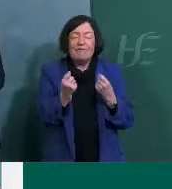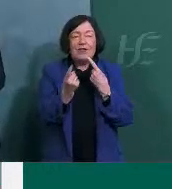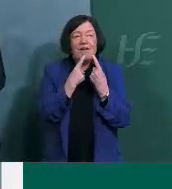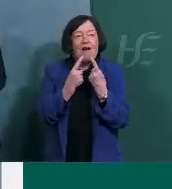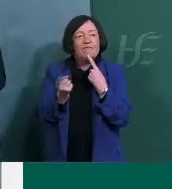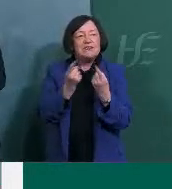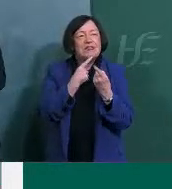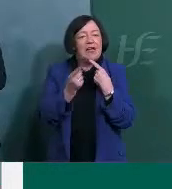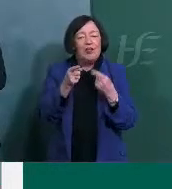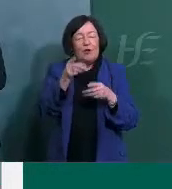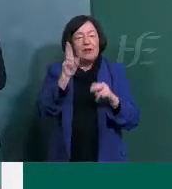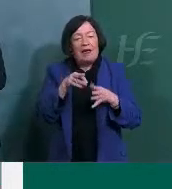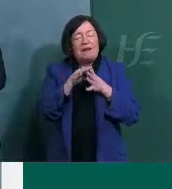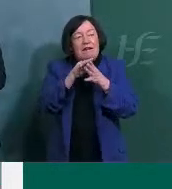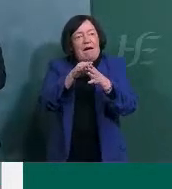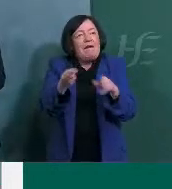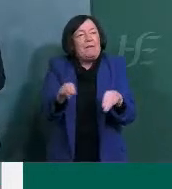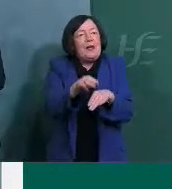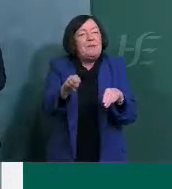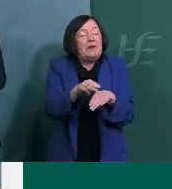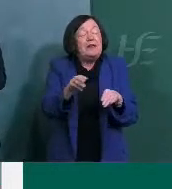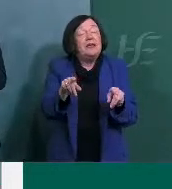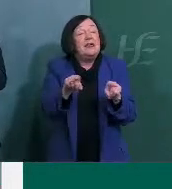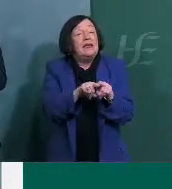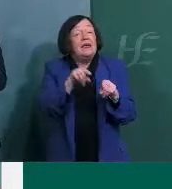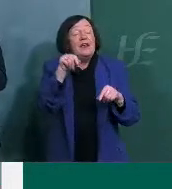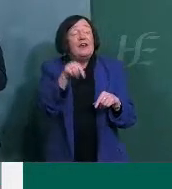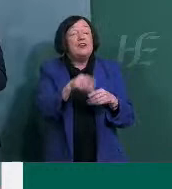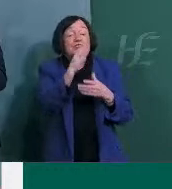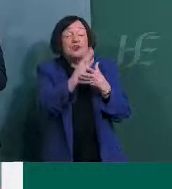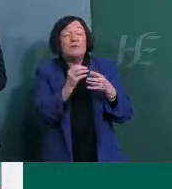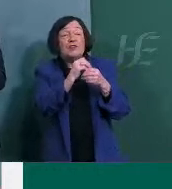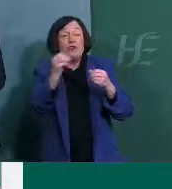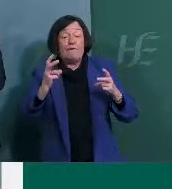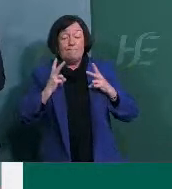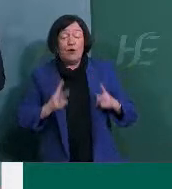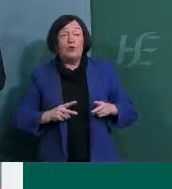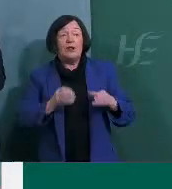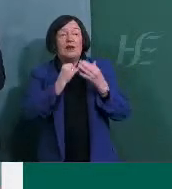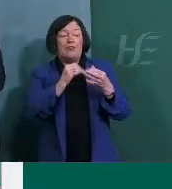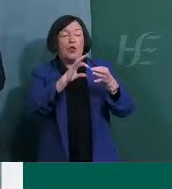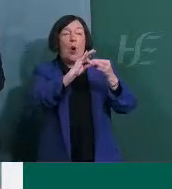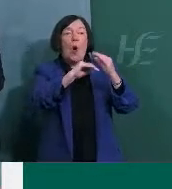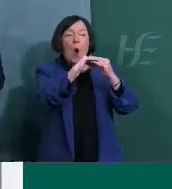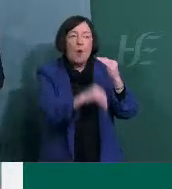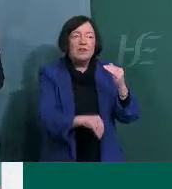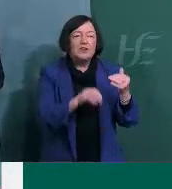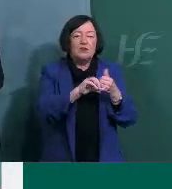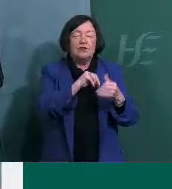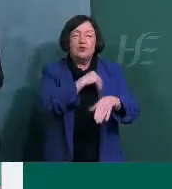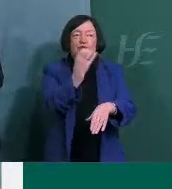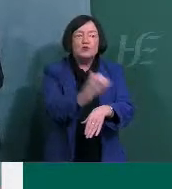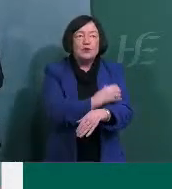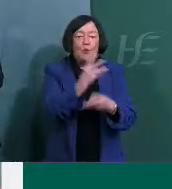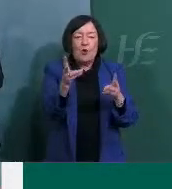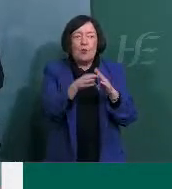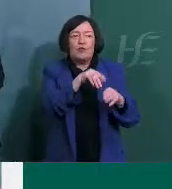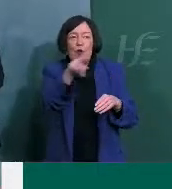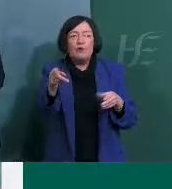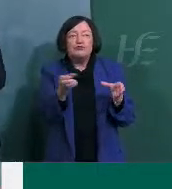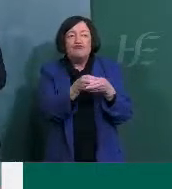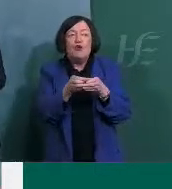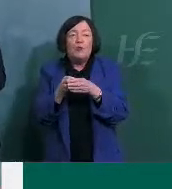conversation and hopefully they can guide people through that. Equally then, in terms of some of the other vulnerable groups like the homeless, we've again been continuing to try and work with those